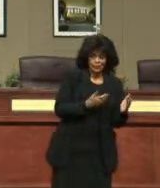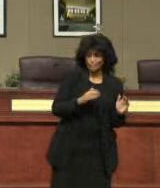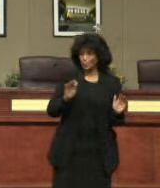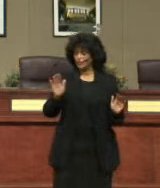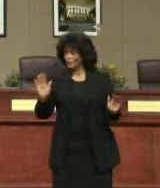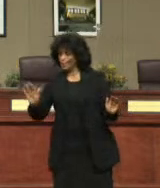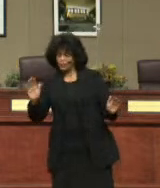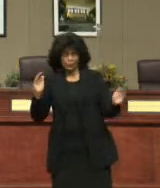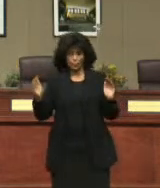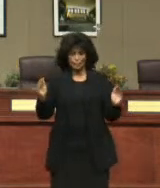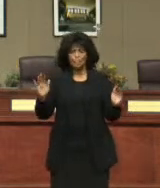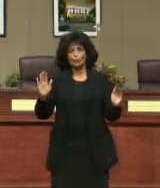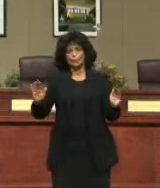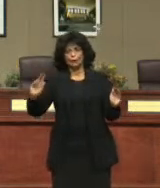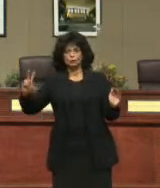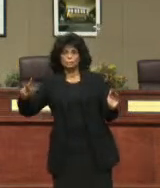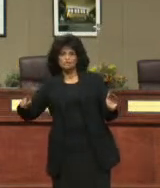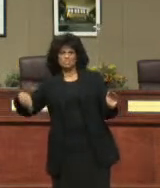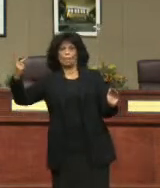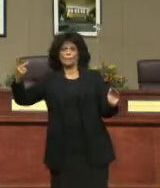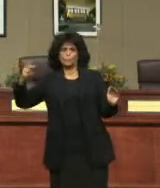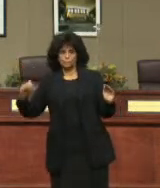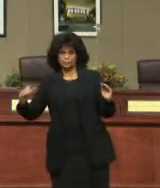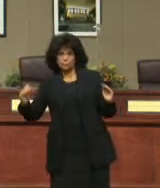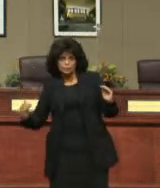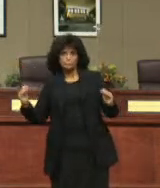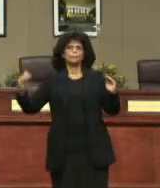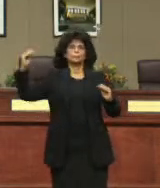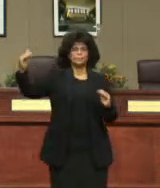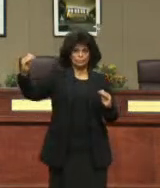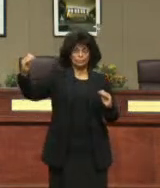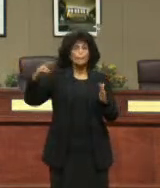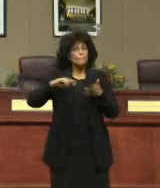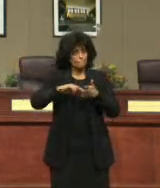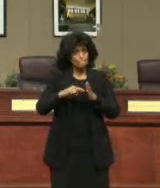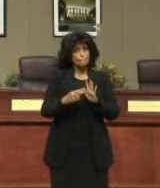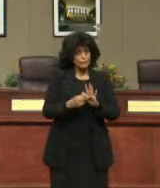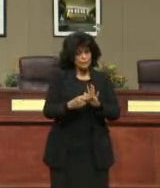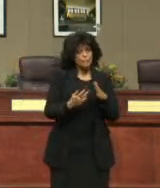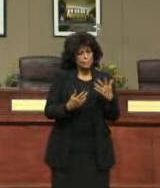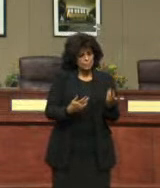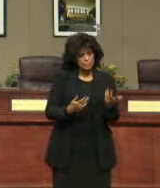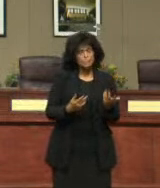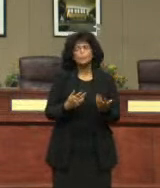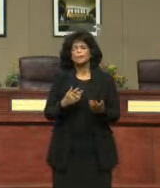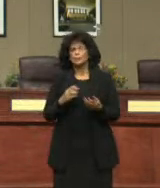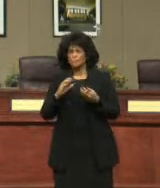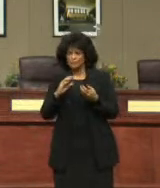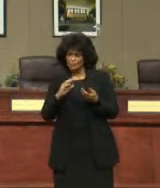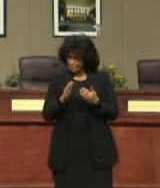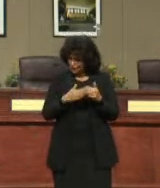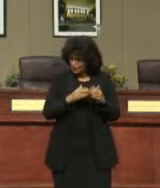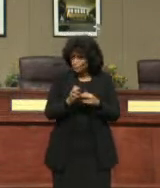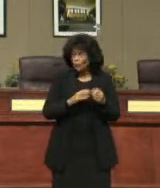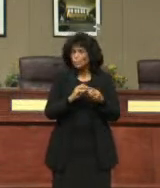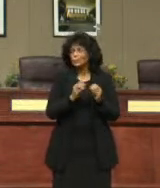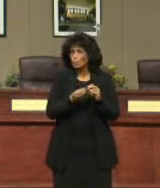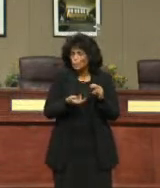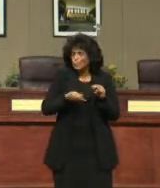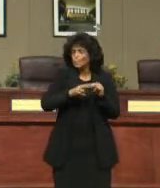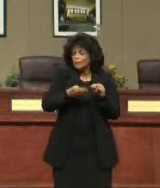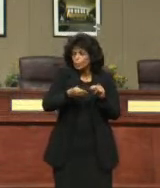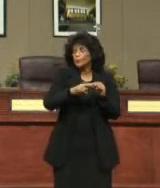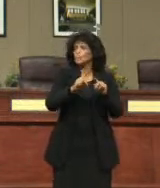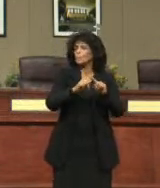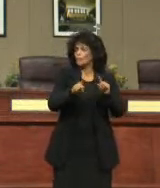I believe that many of the measures that we put in place have worked. Even though the numbers are climbing, I believe that they could